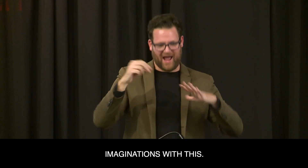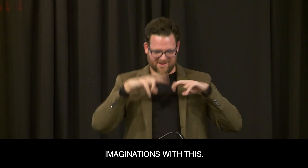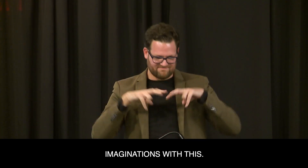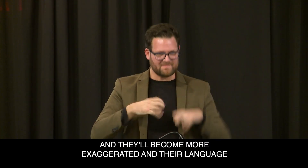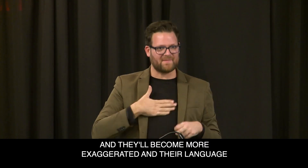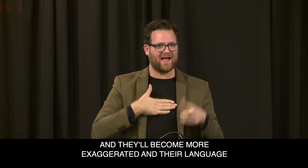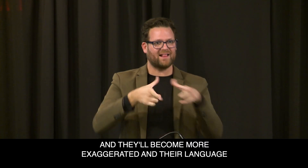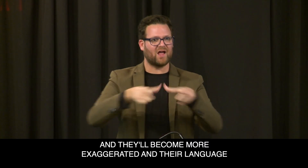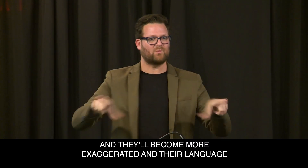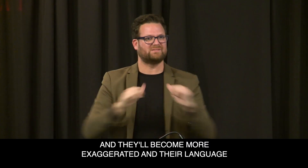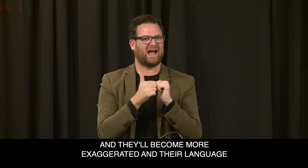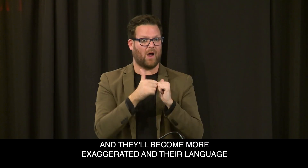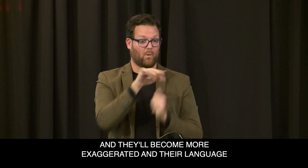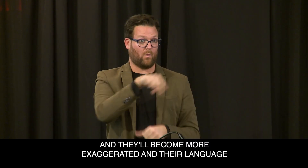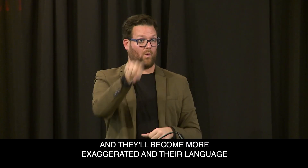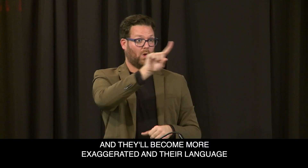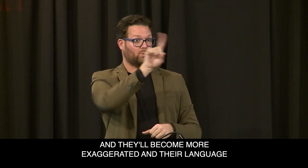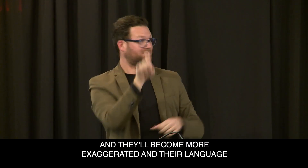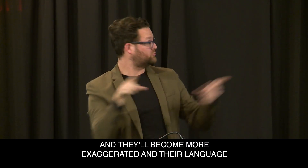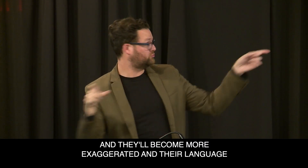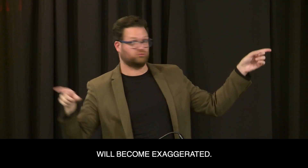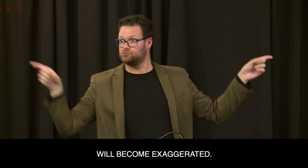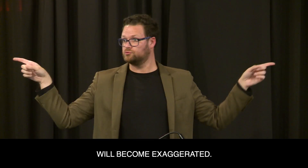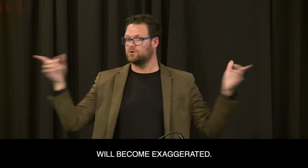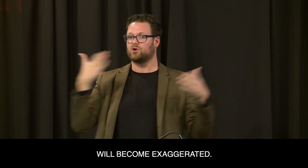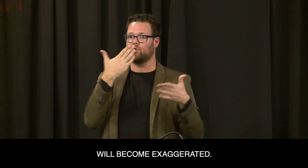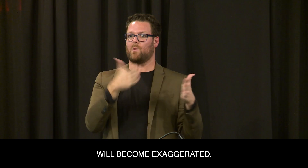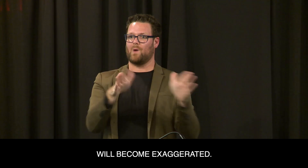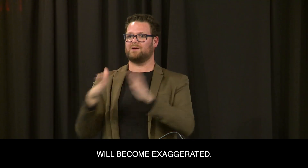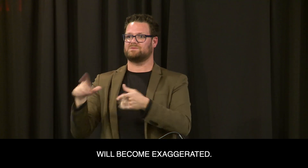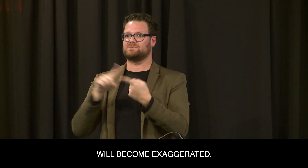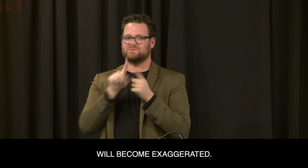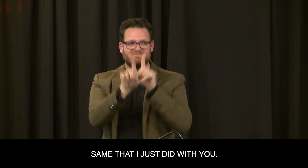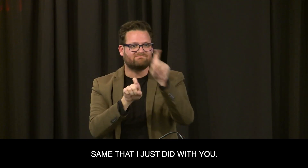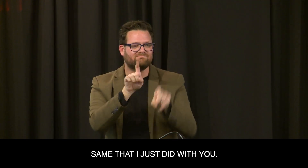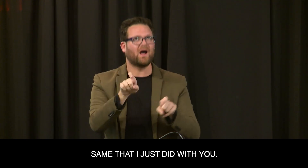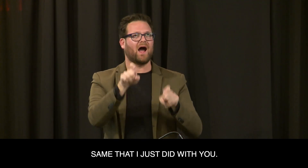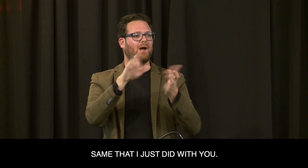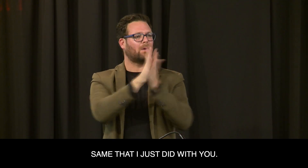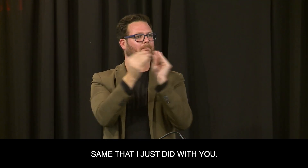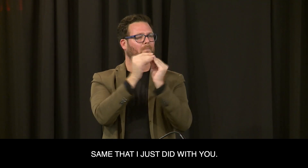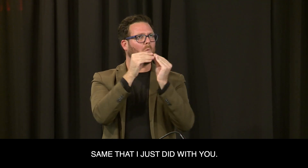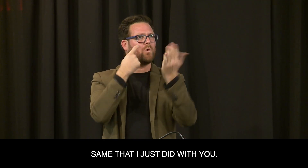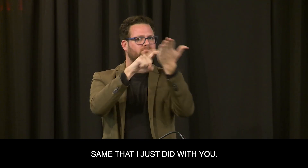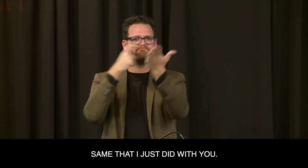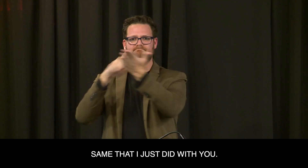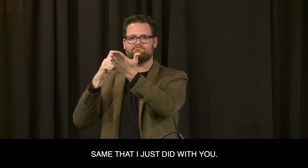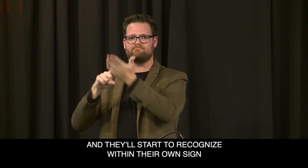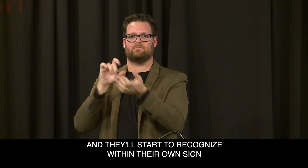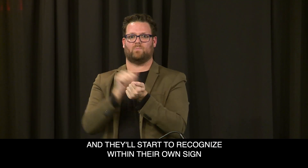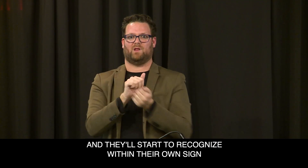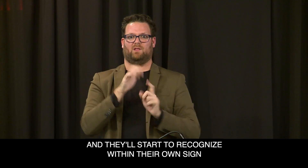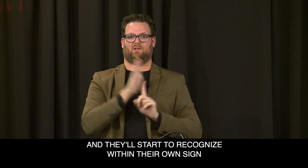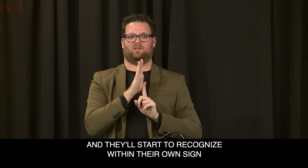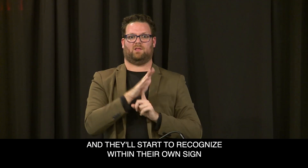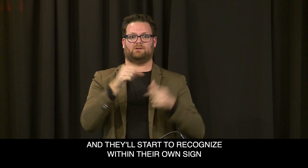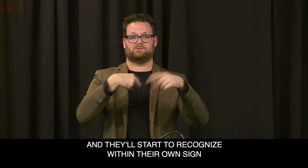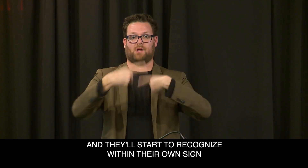And they'll become more exaggerated, and their language will become exaggerated. Same that I just did with you. And they'll start to